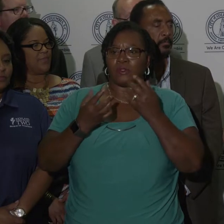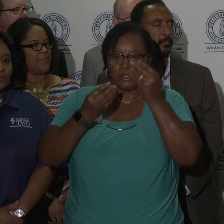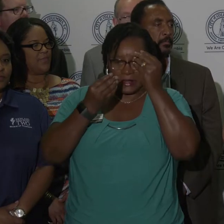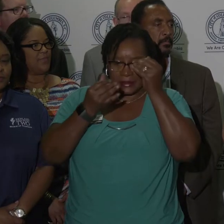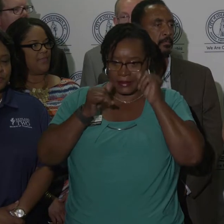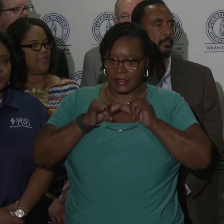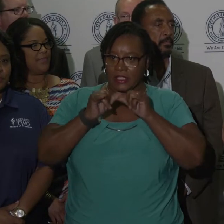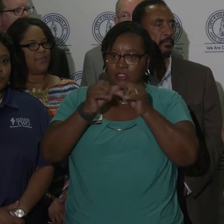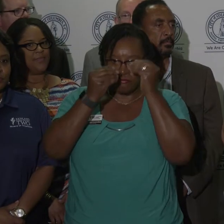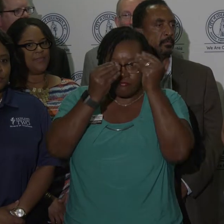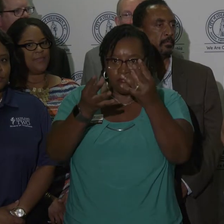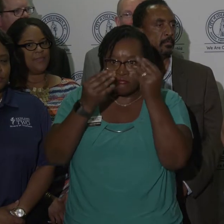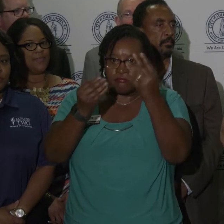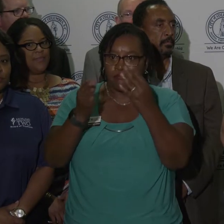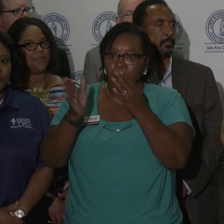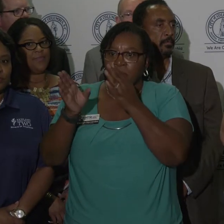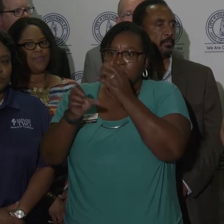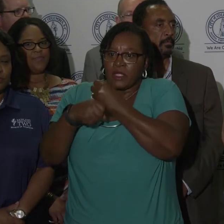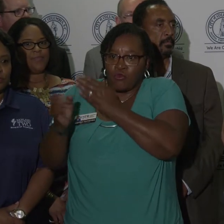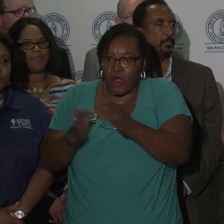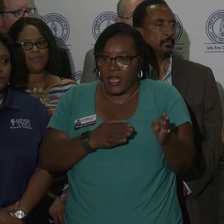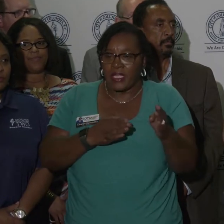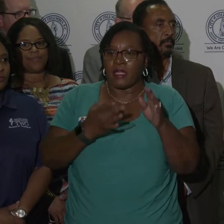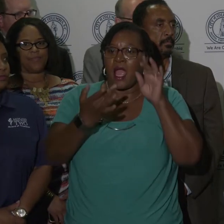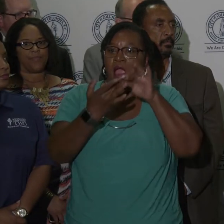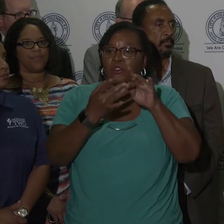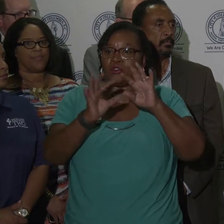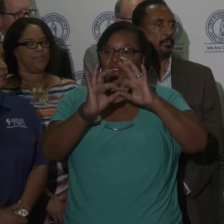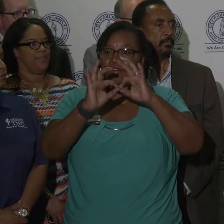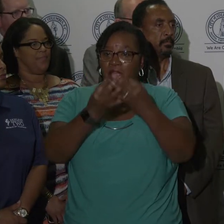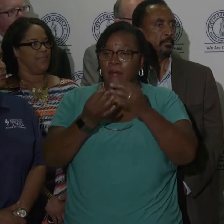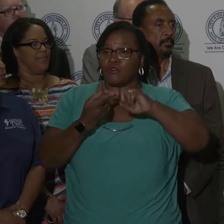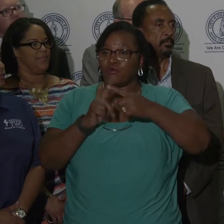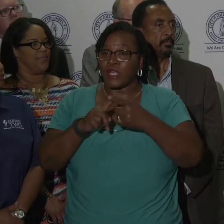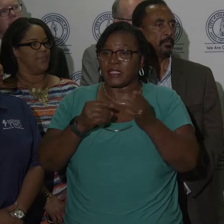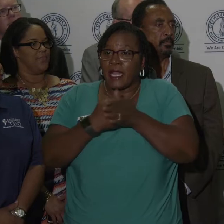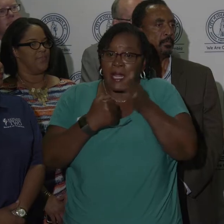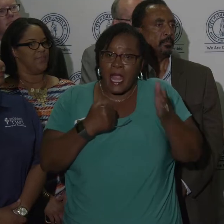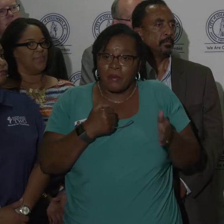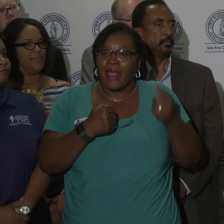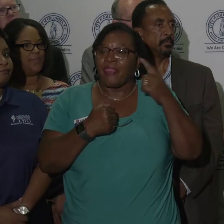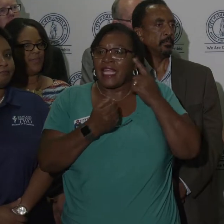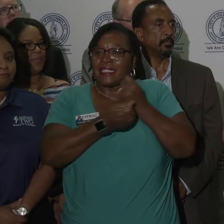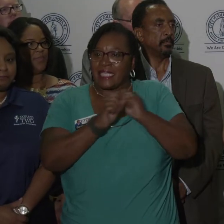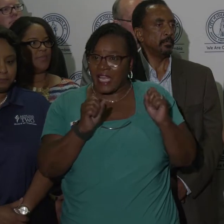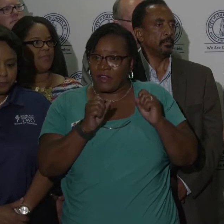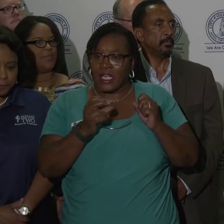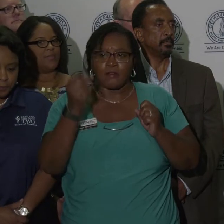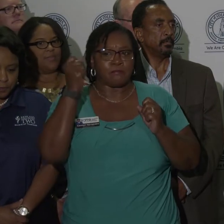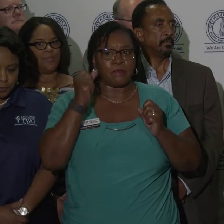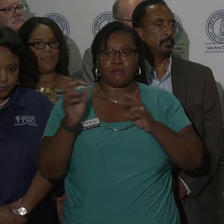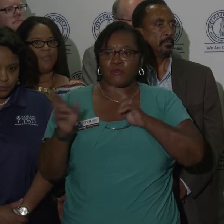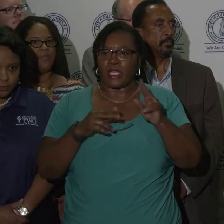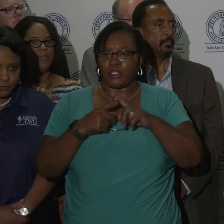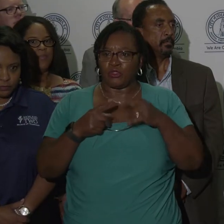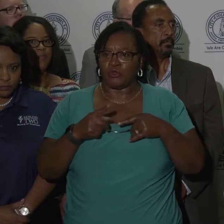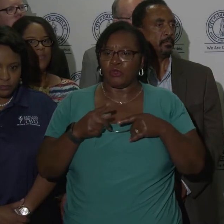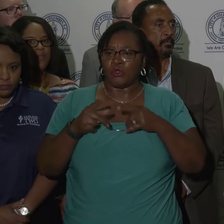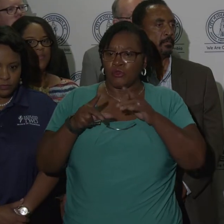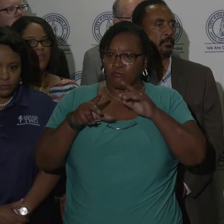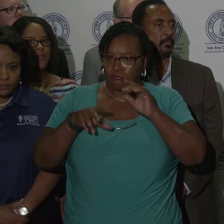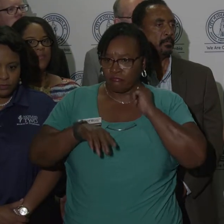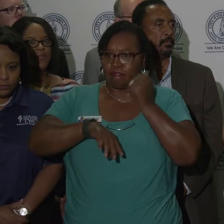informed, prepare, outreach to your family, friends, and neighbors, think safety, and on a moment's notice, be able to activate your